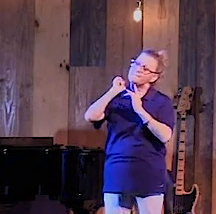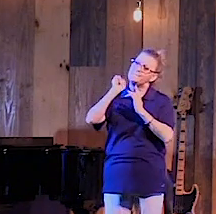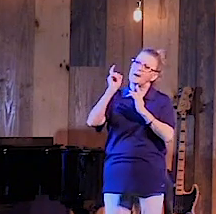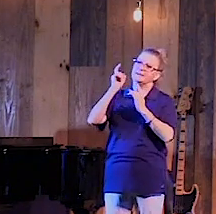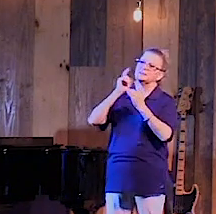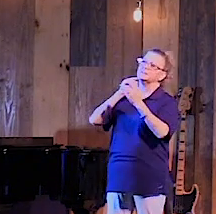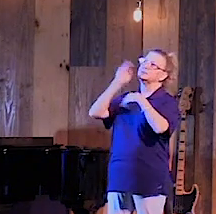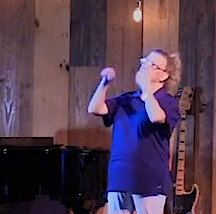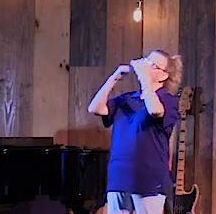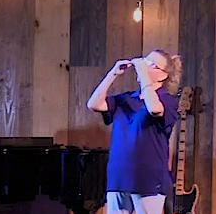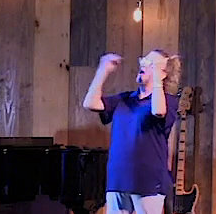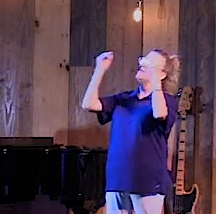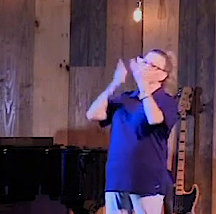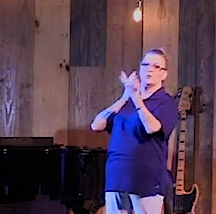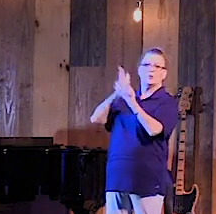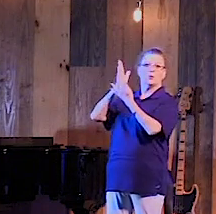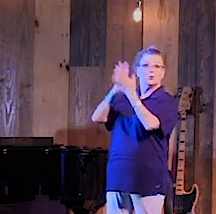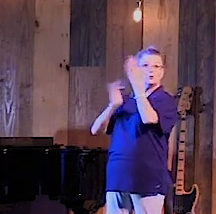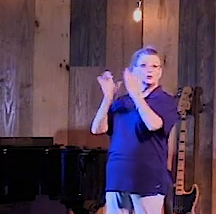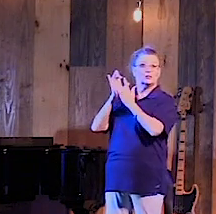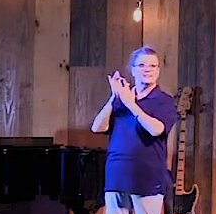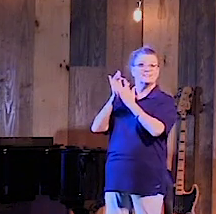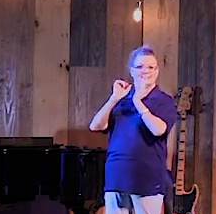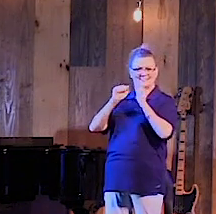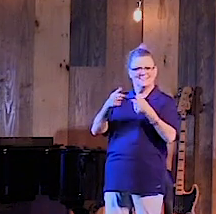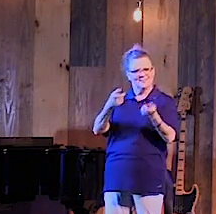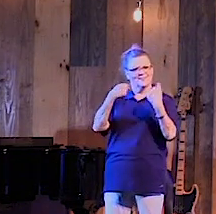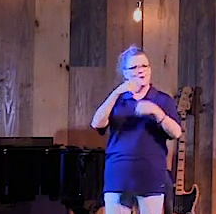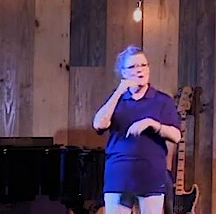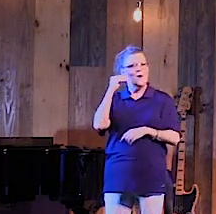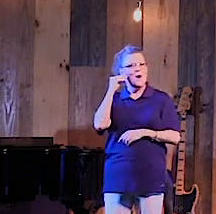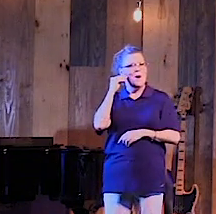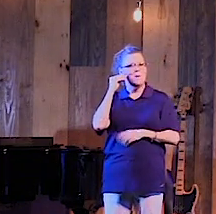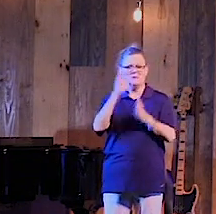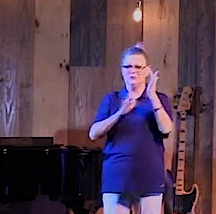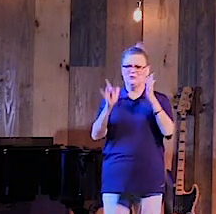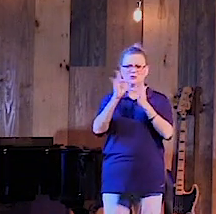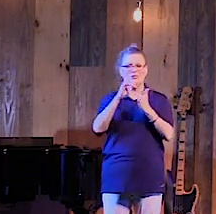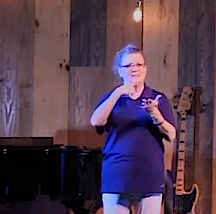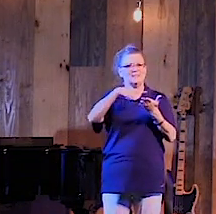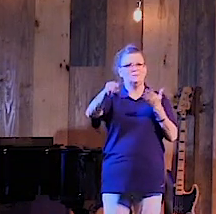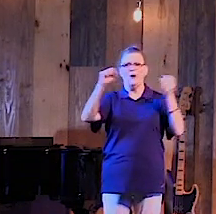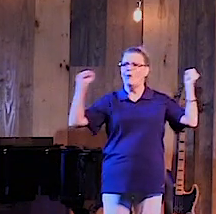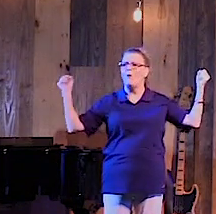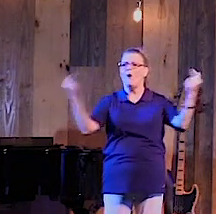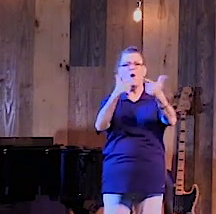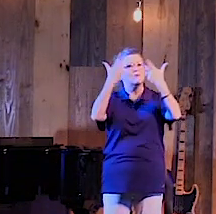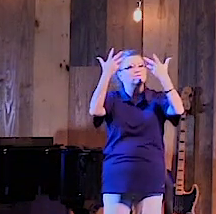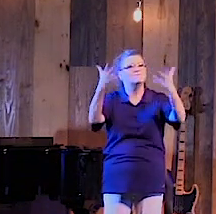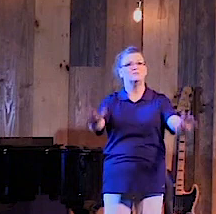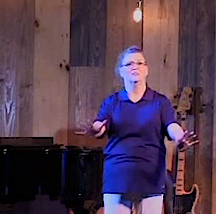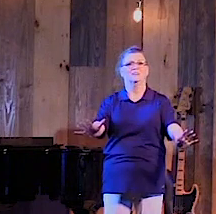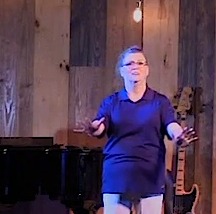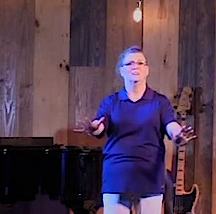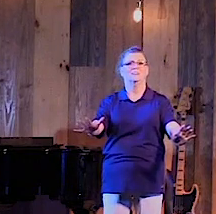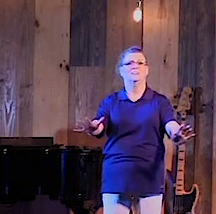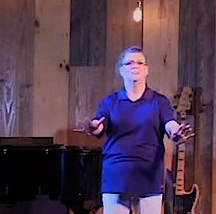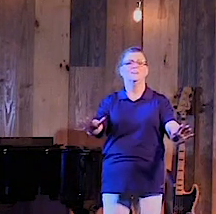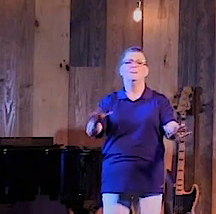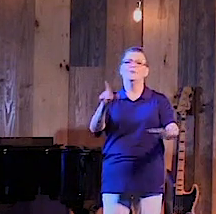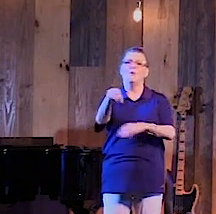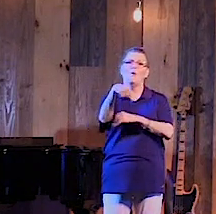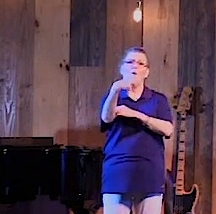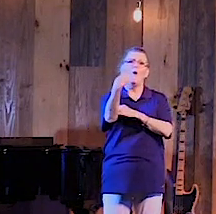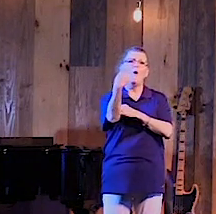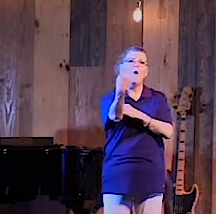through Jesus today. You can come home. Jesus has paid it all. And he's offering you salvation right now. And the only